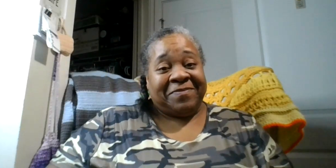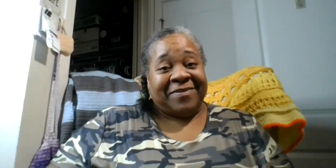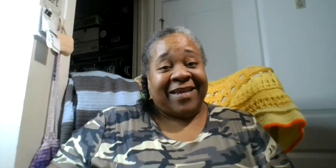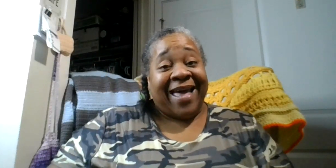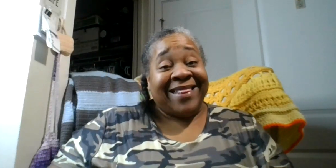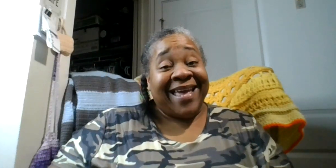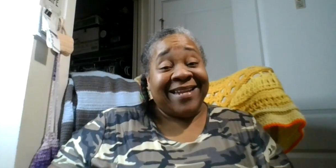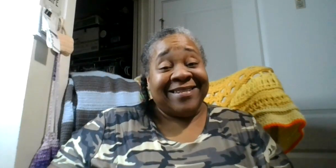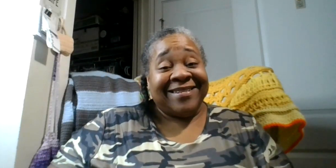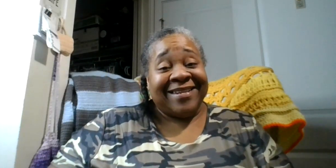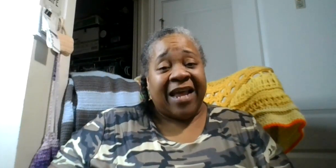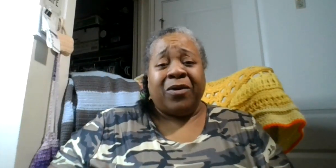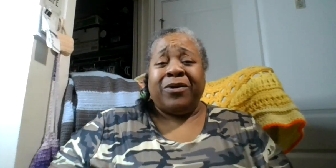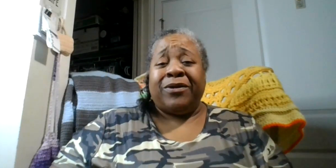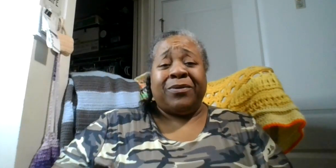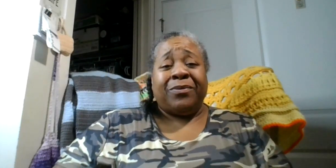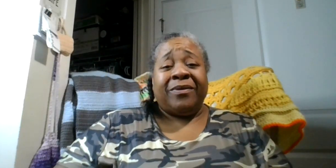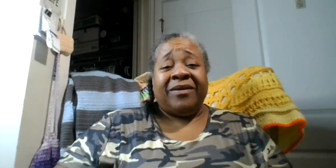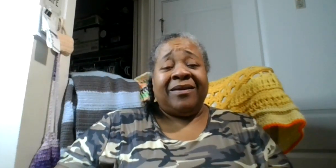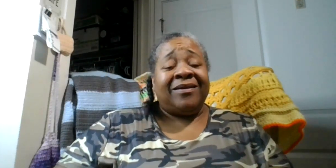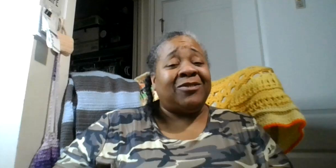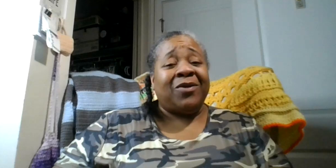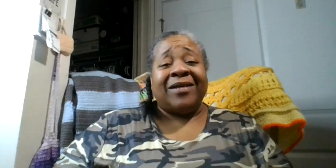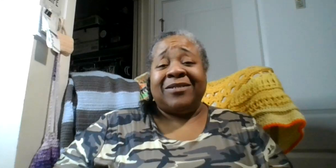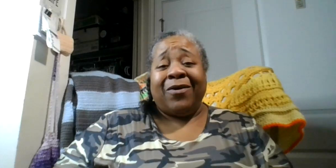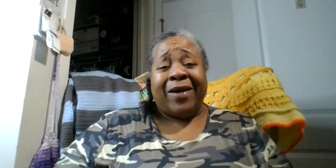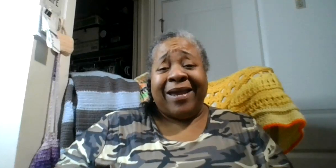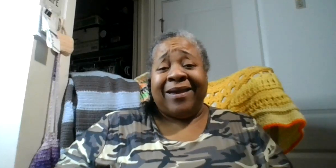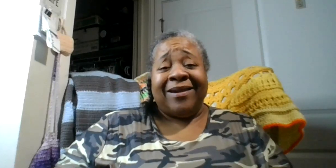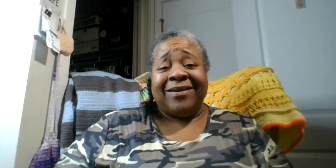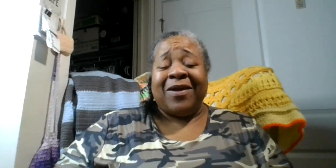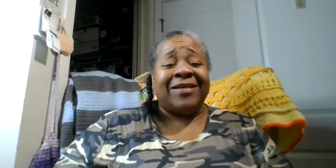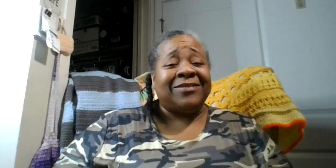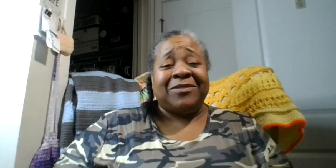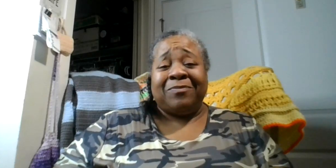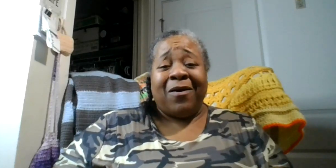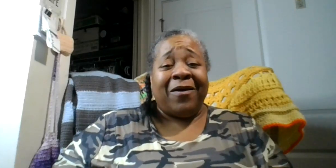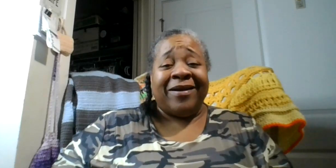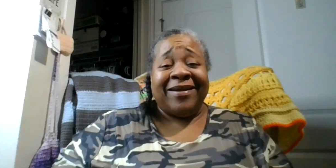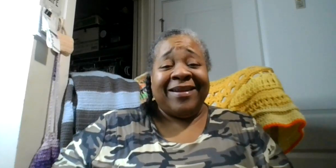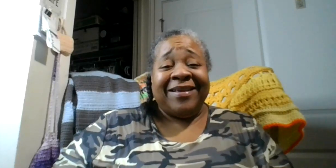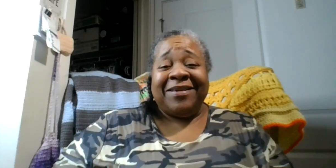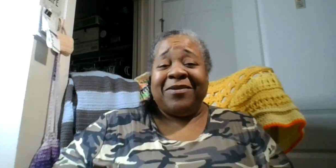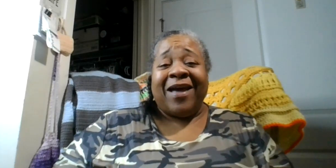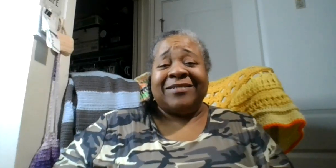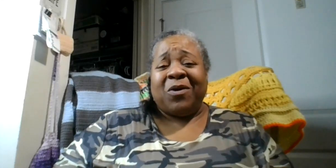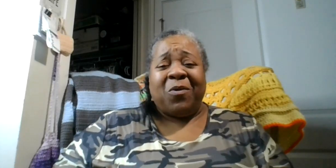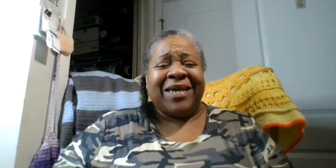You got that? I know you do. Because you guys are great. You guys are smart. You guys are quick like